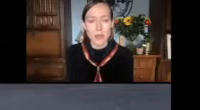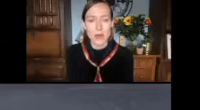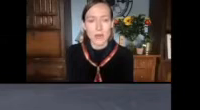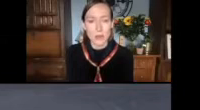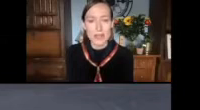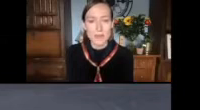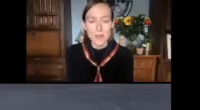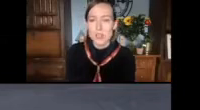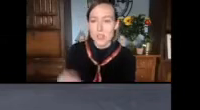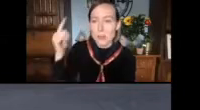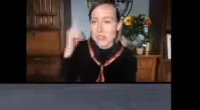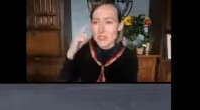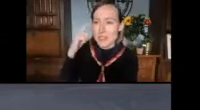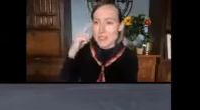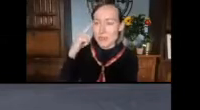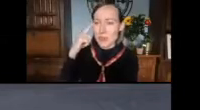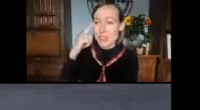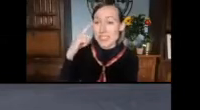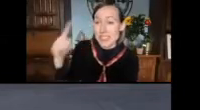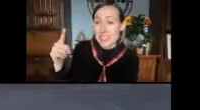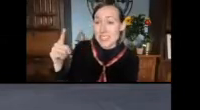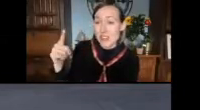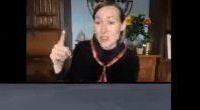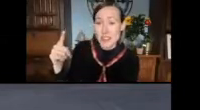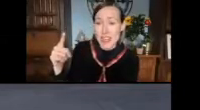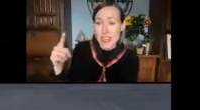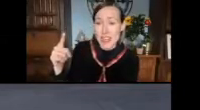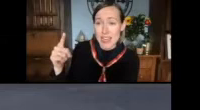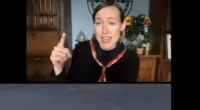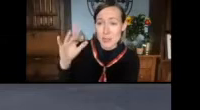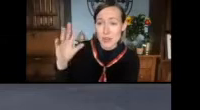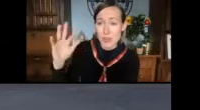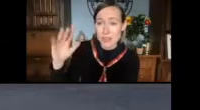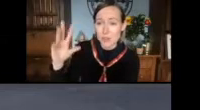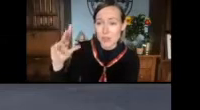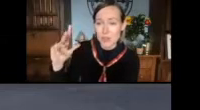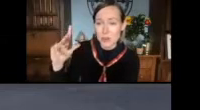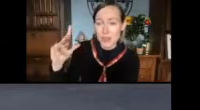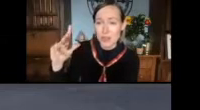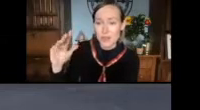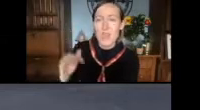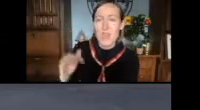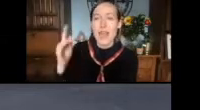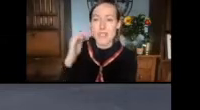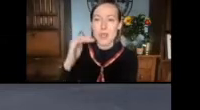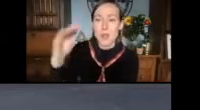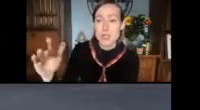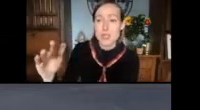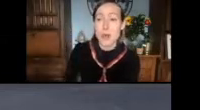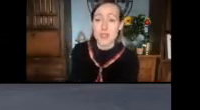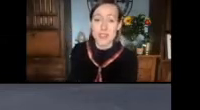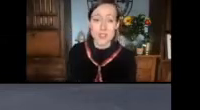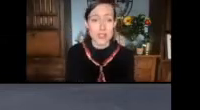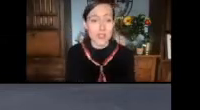manual alphabet. So that means to be able to see and understand when someone else is finger spelling and to be able to